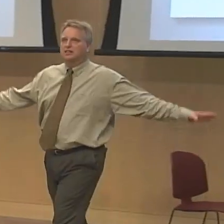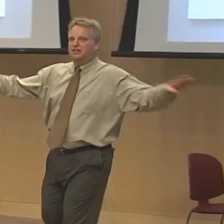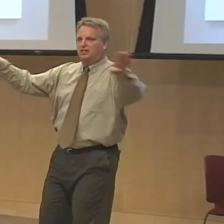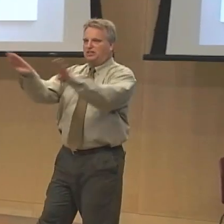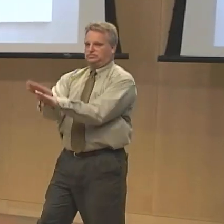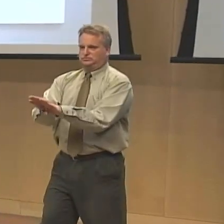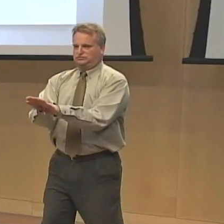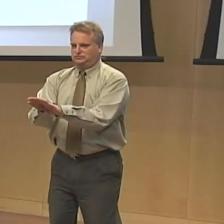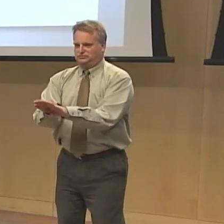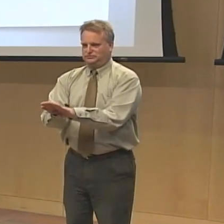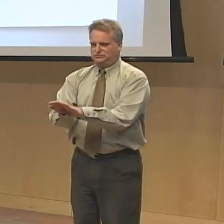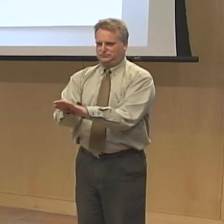In closing,